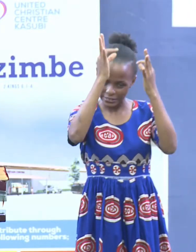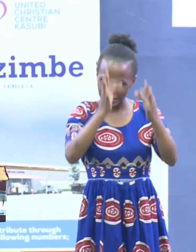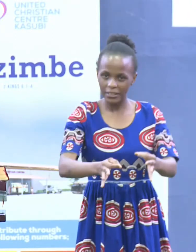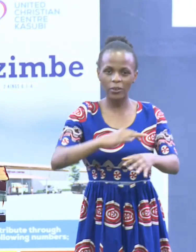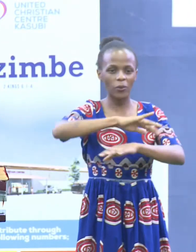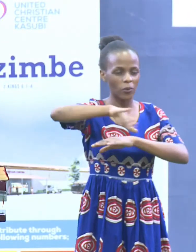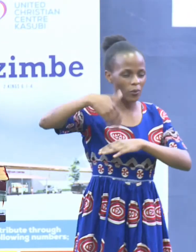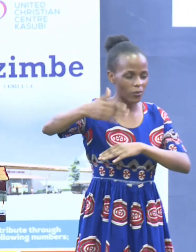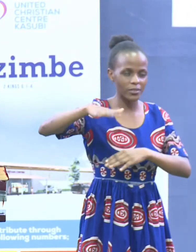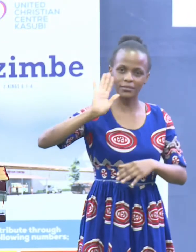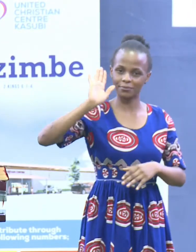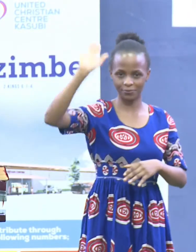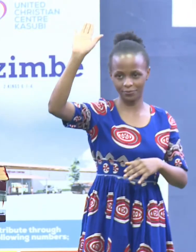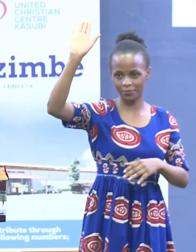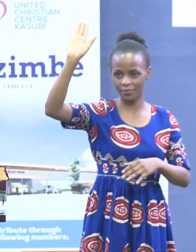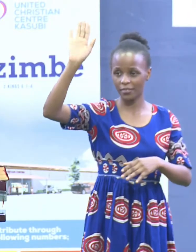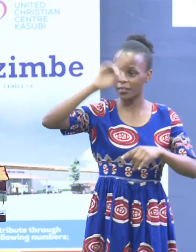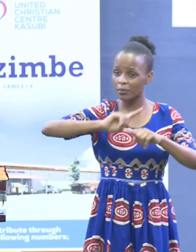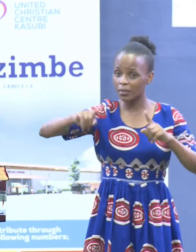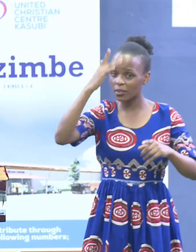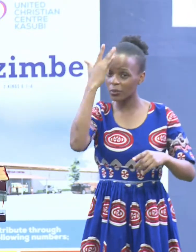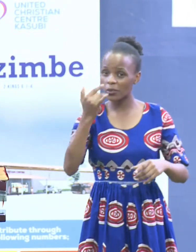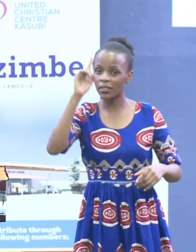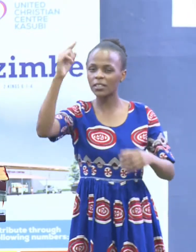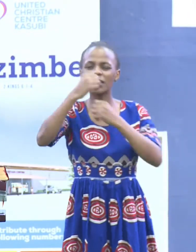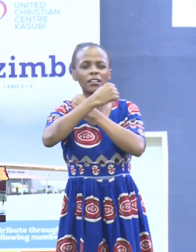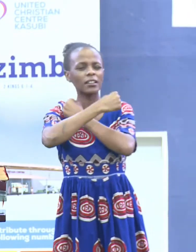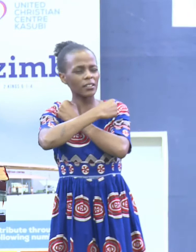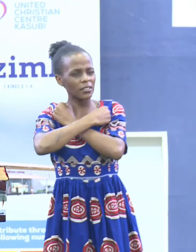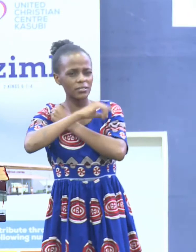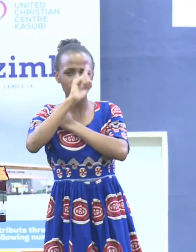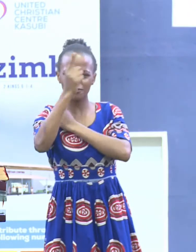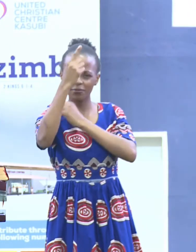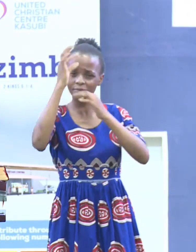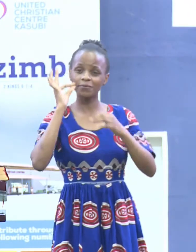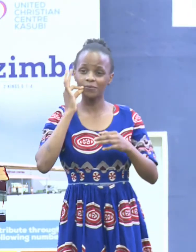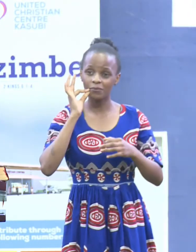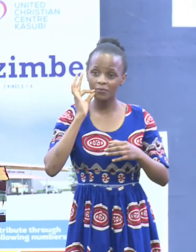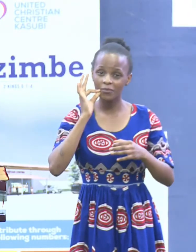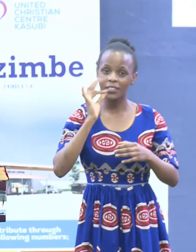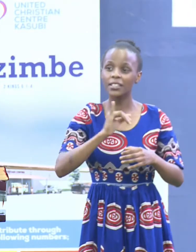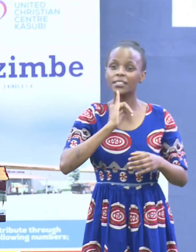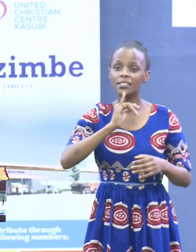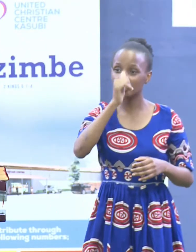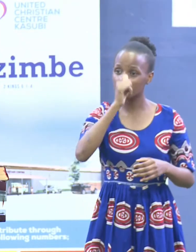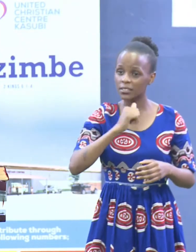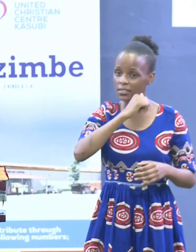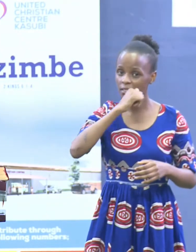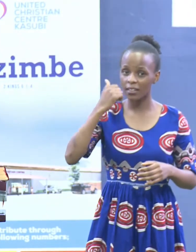Because the first fruits are always His. The reason why He loves the first fruits